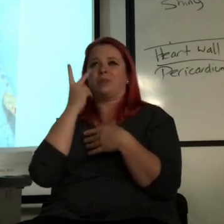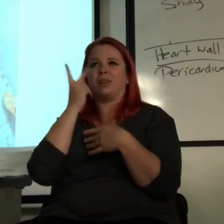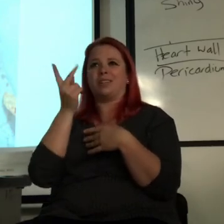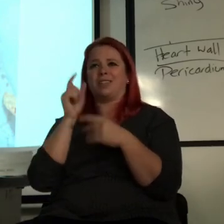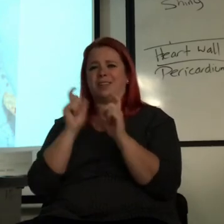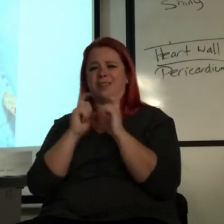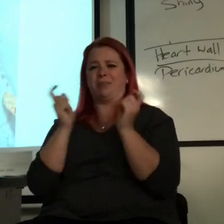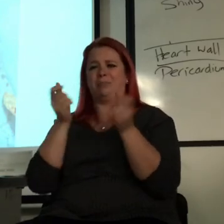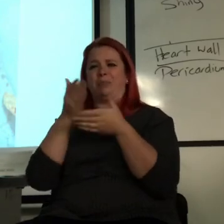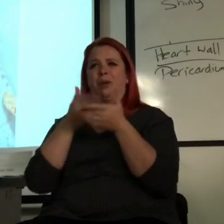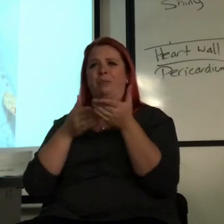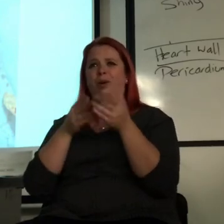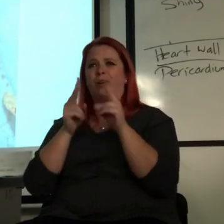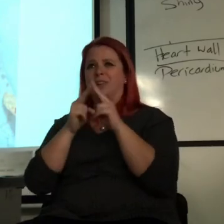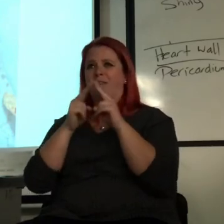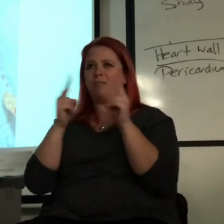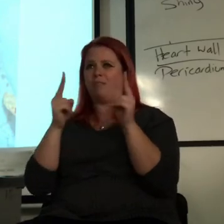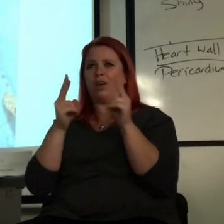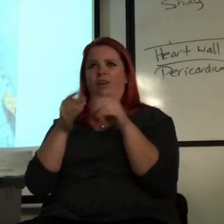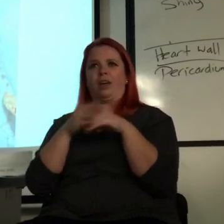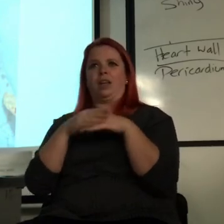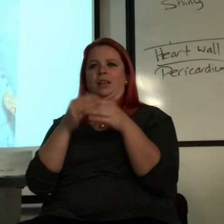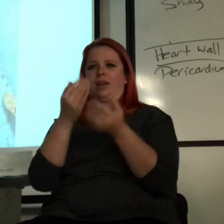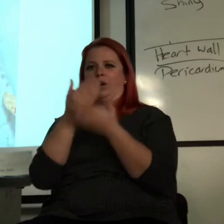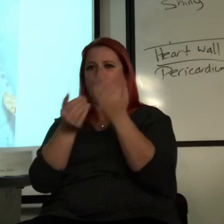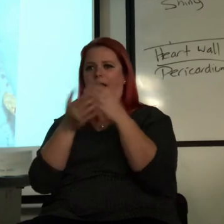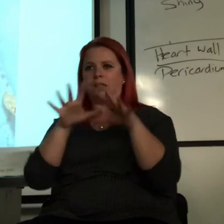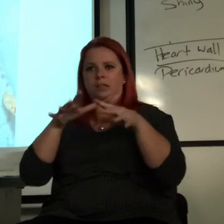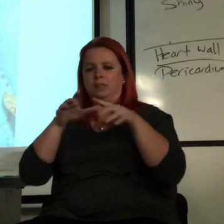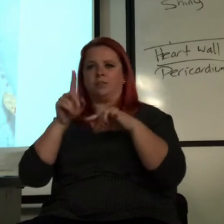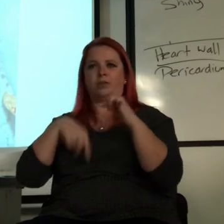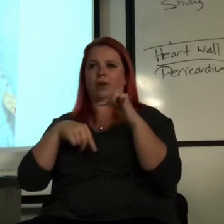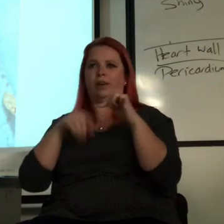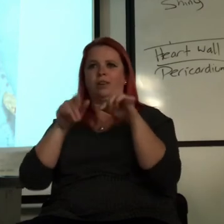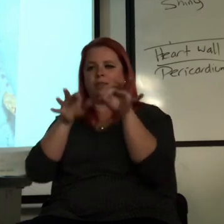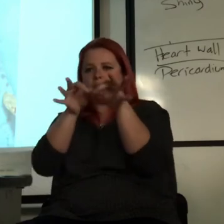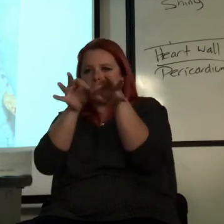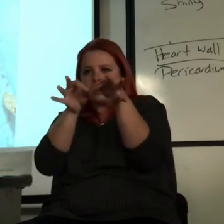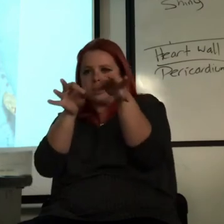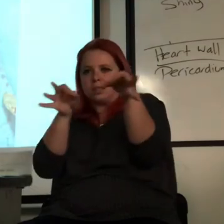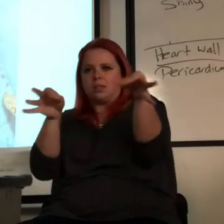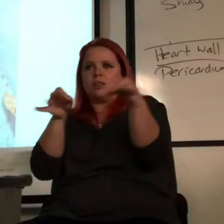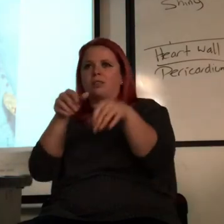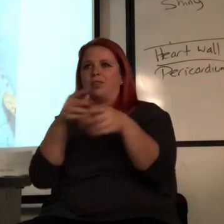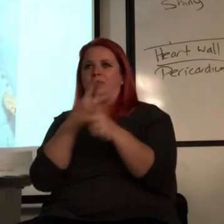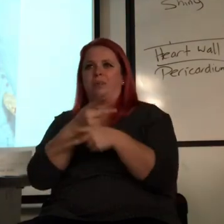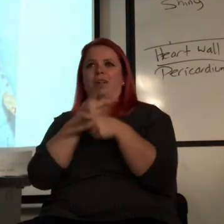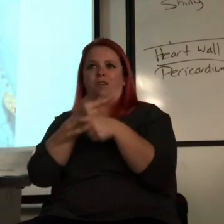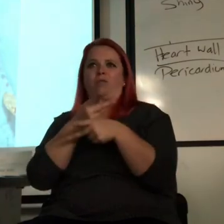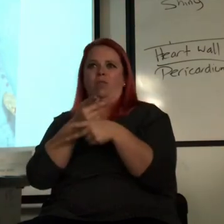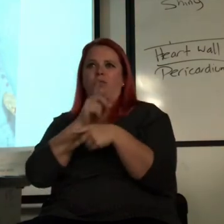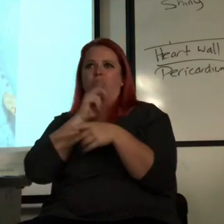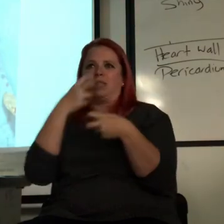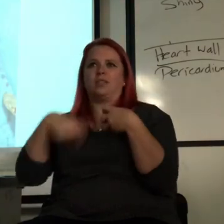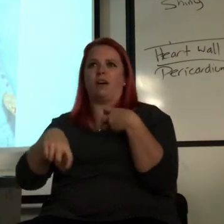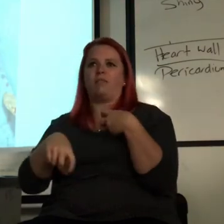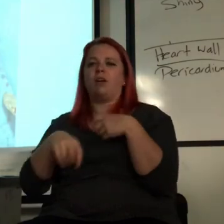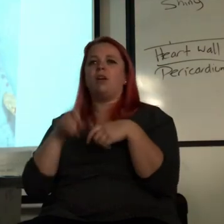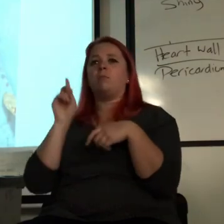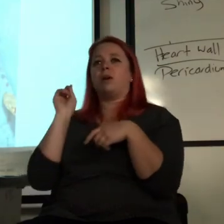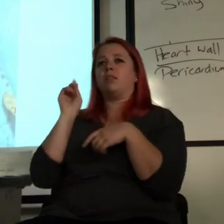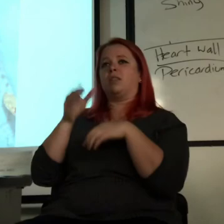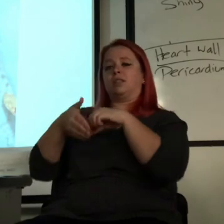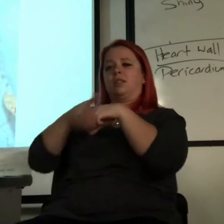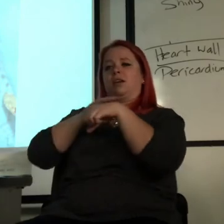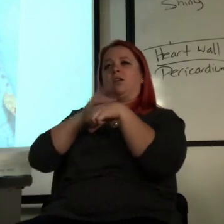is. It takes a very steady hand to get it off there. It's really difficult to do. So anyways, that's that layer. When it's on the heart, it